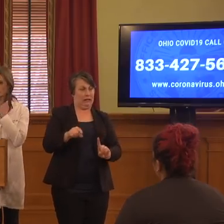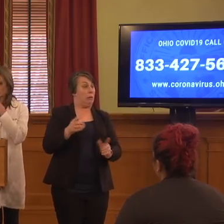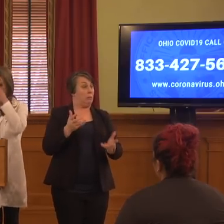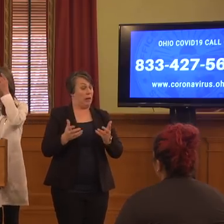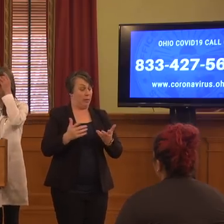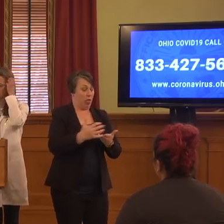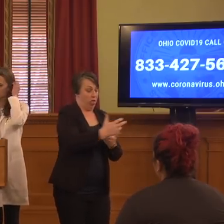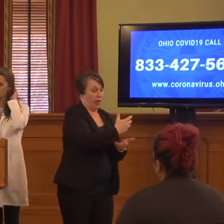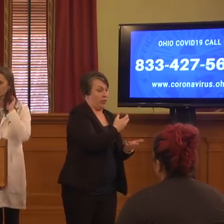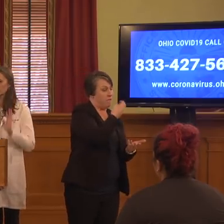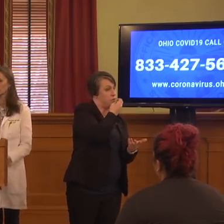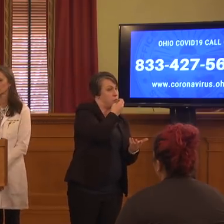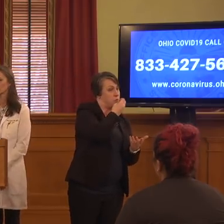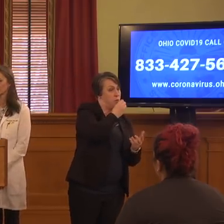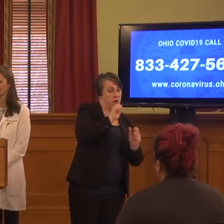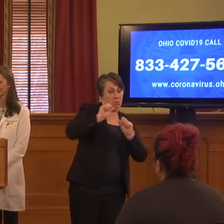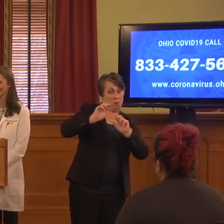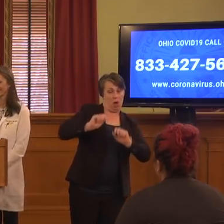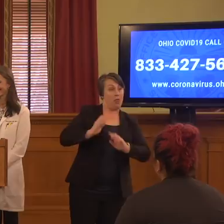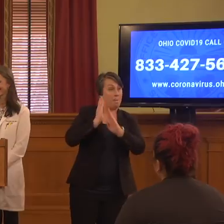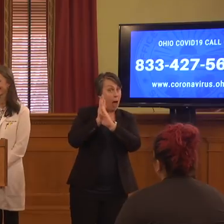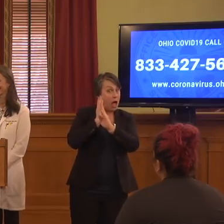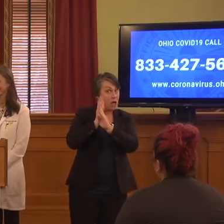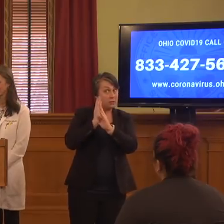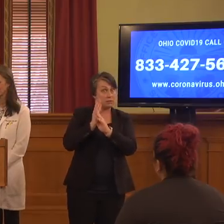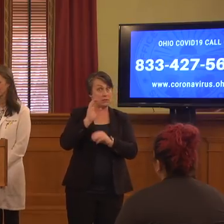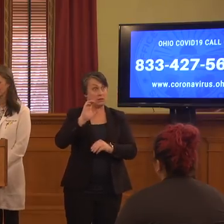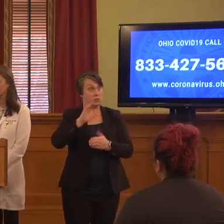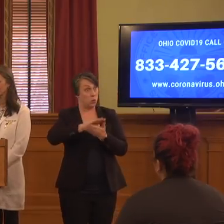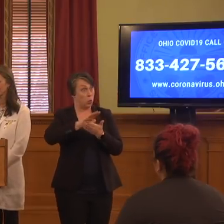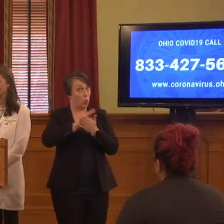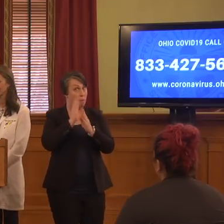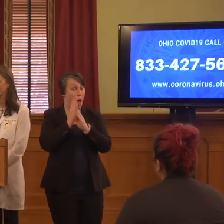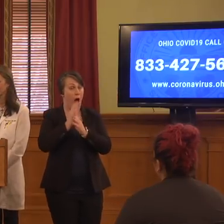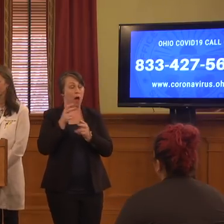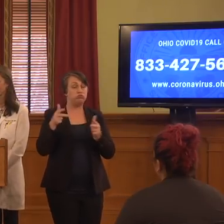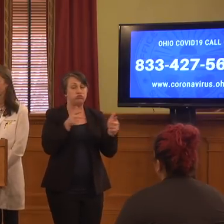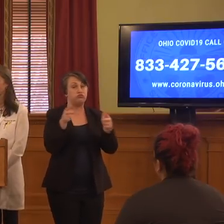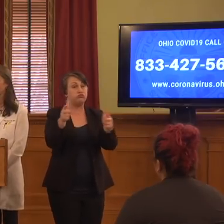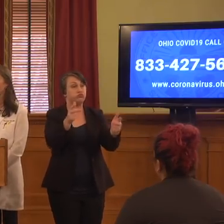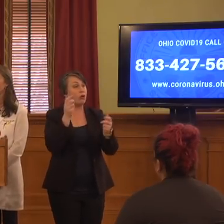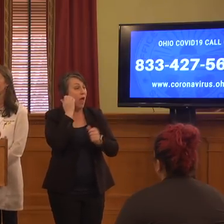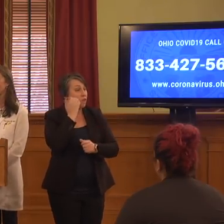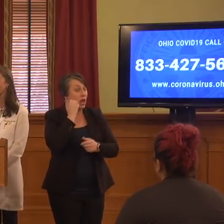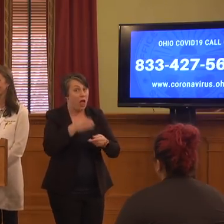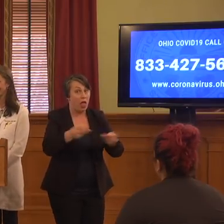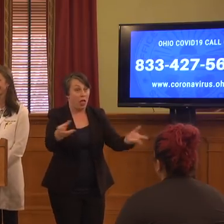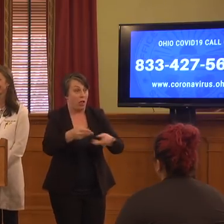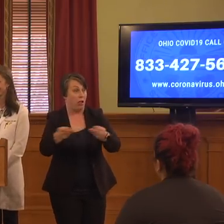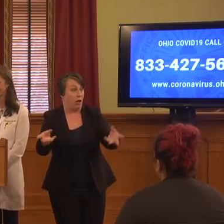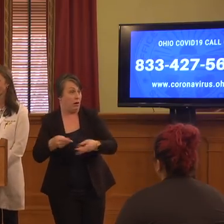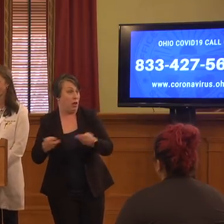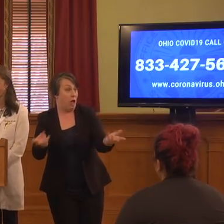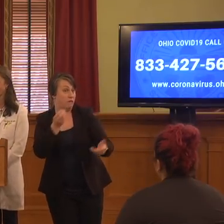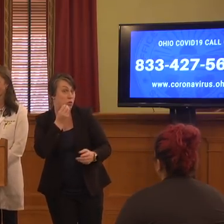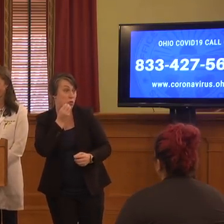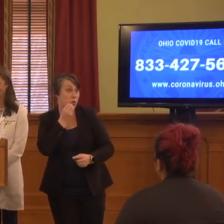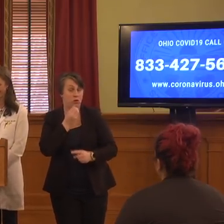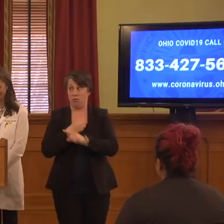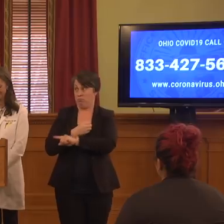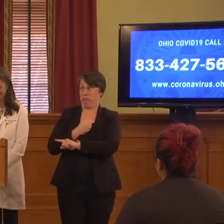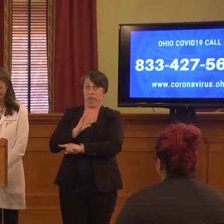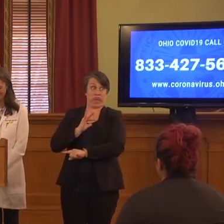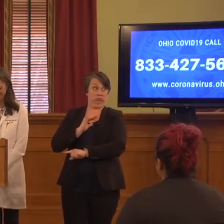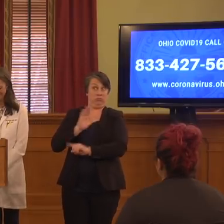that food on the school buses and having those school buses go out Yeah. maybe on their routes? Yeah, So look, I'm sure that sounds like a great